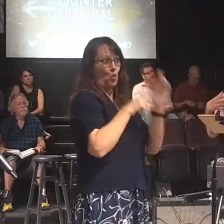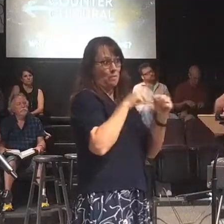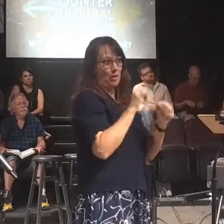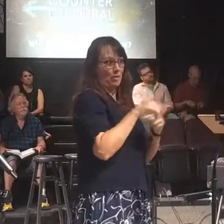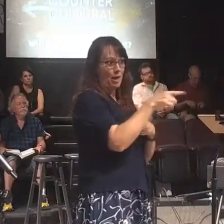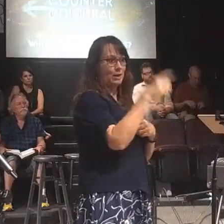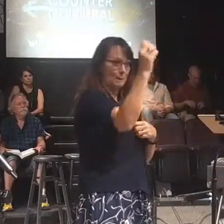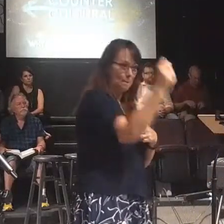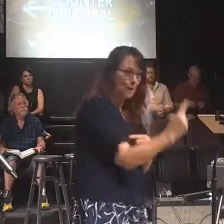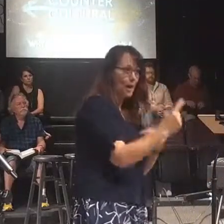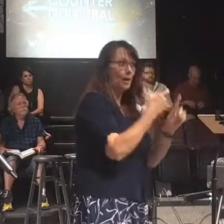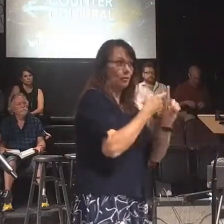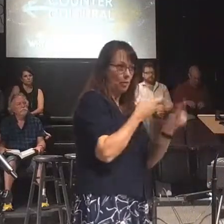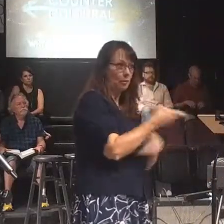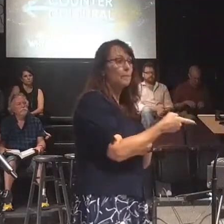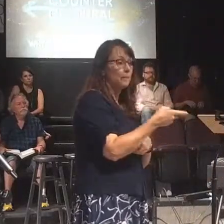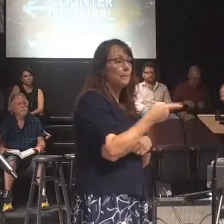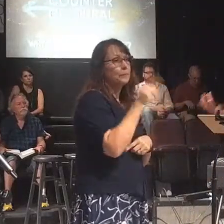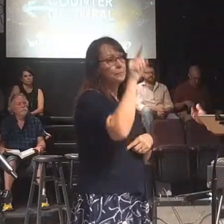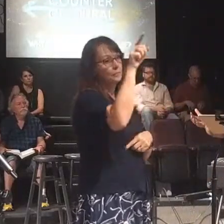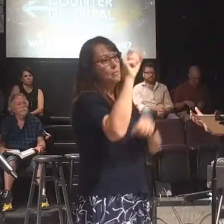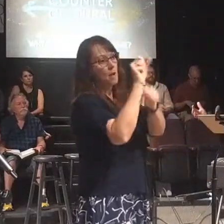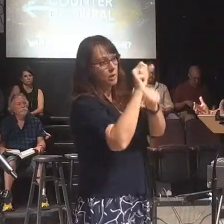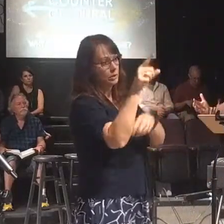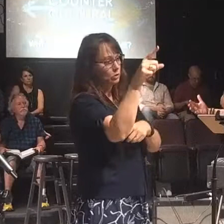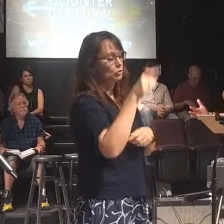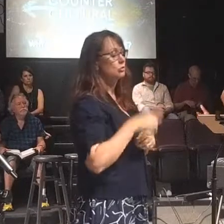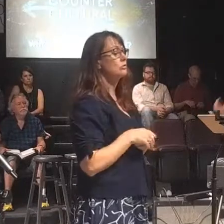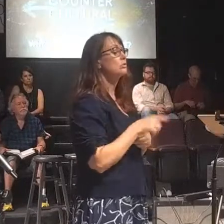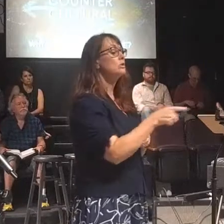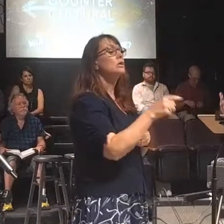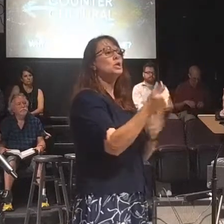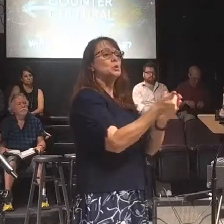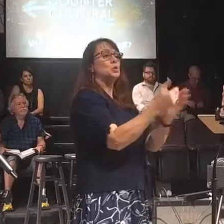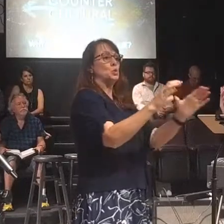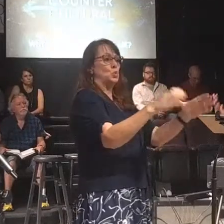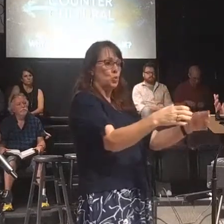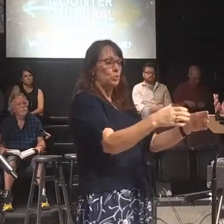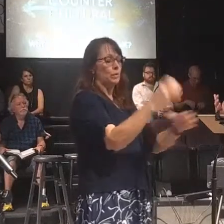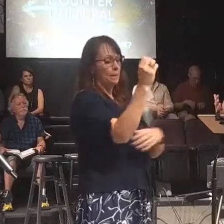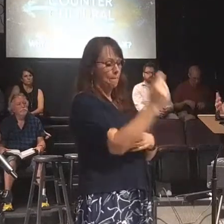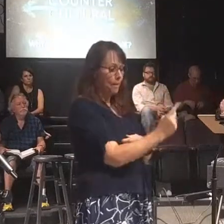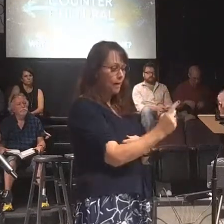And they were also attempting this. So there's another wave of getting back to